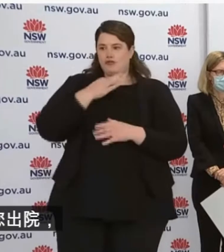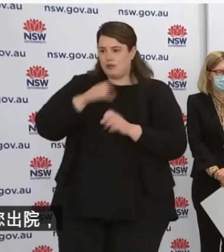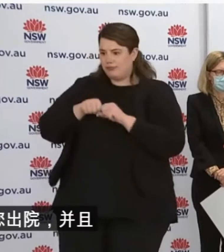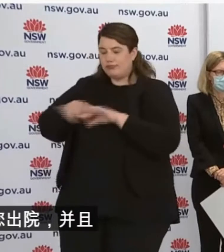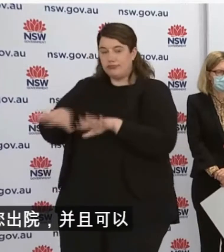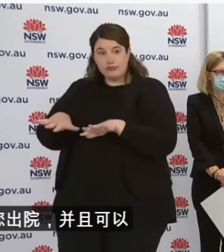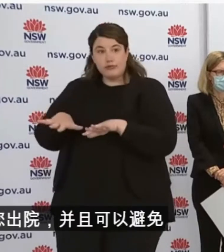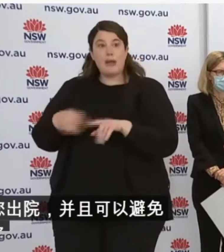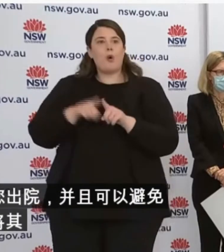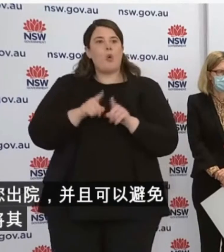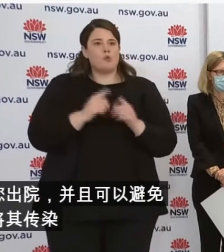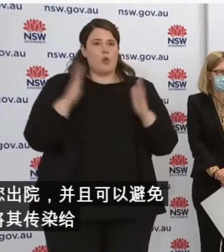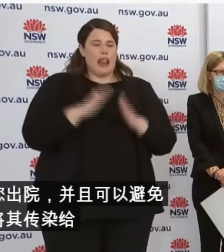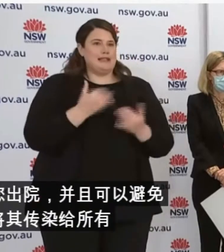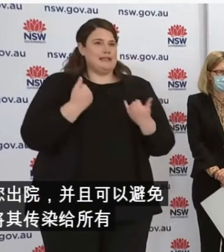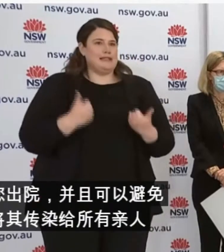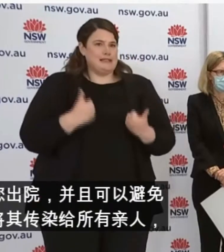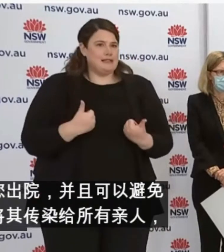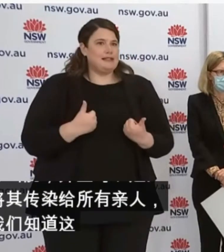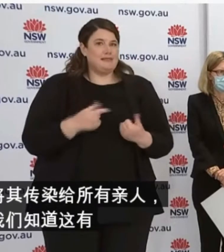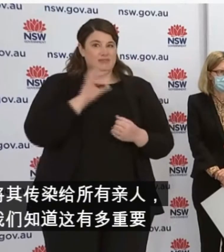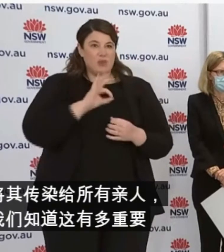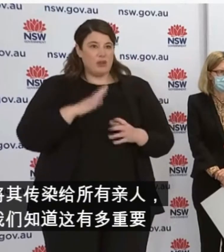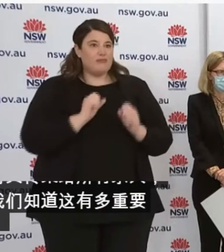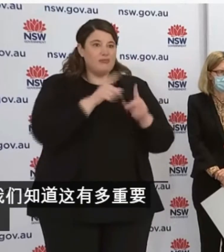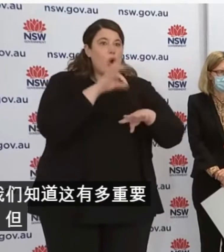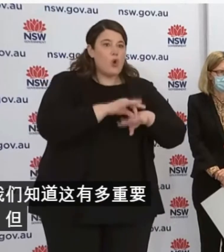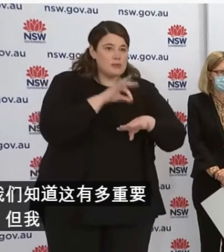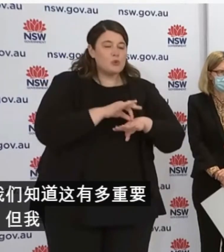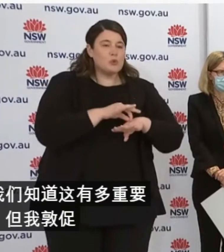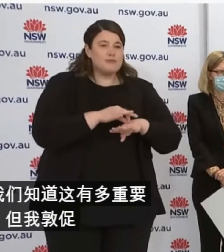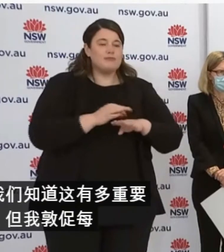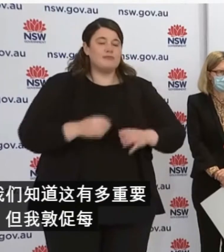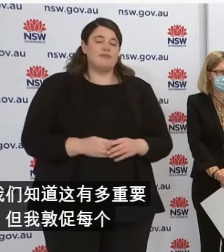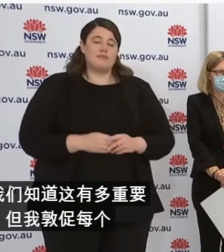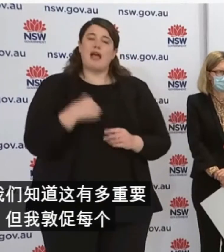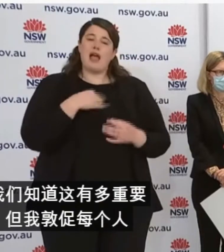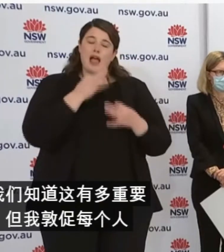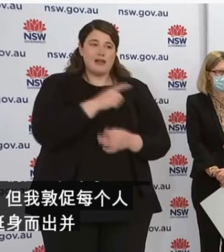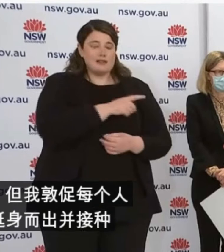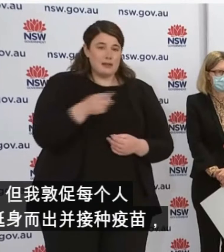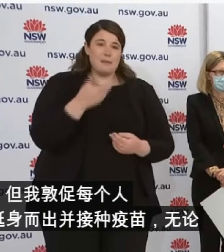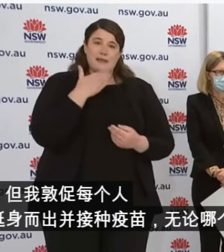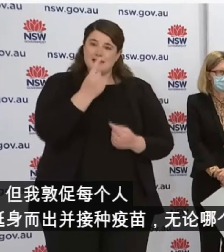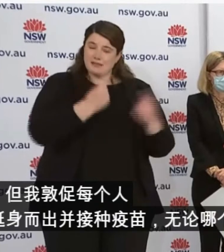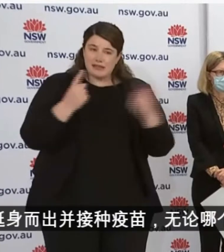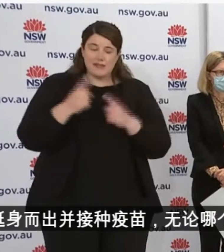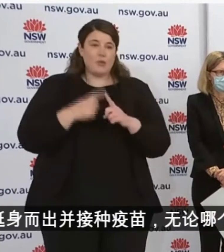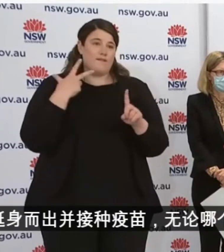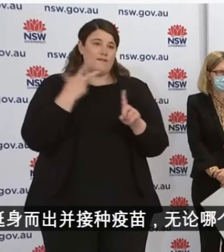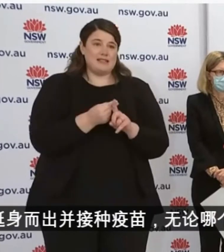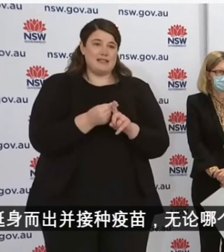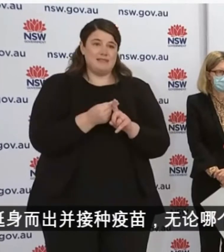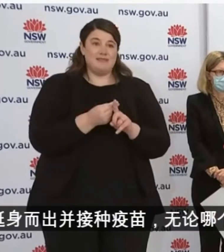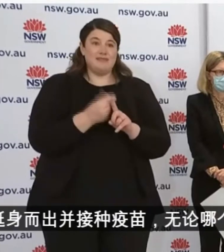out of hospital, and it saves you passing it on to all your loved ones. And we know how critical that is. But I'm urging everybody to come forward and get vaccinated. It doesn't matter